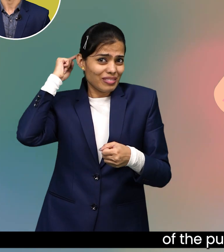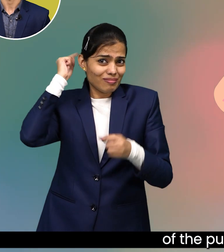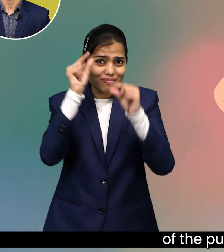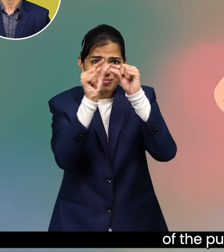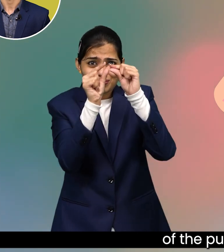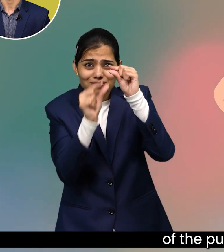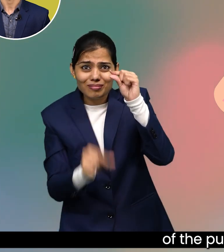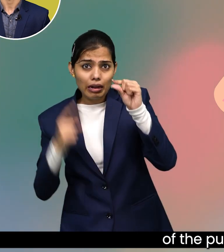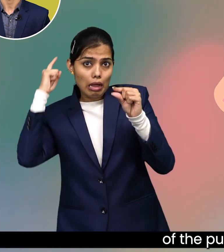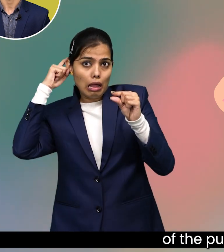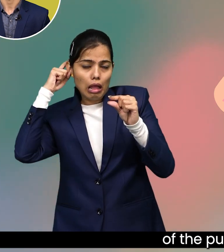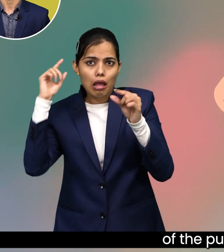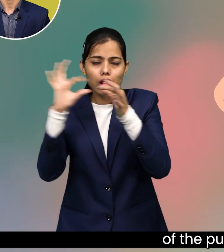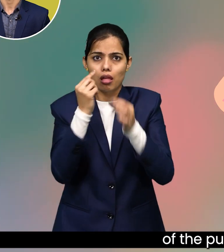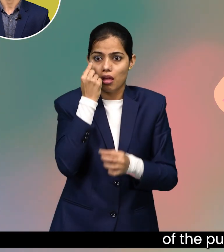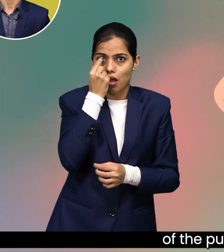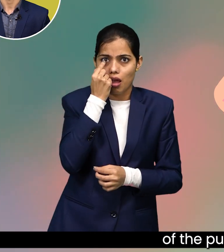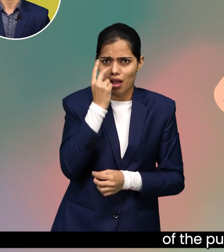eye.